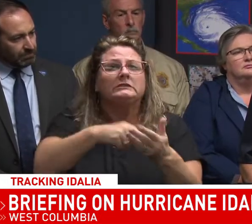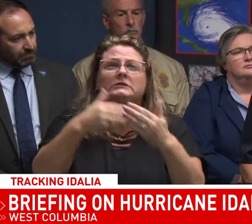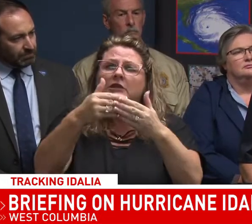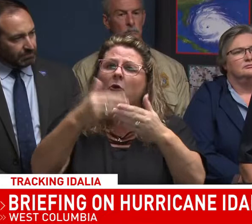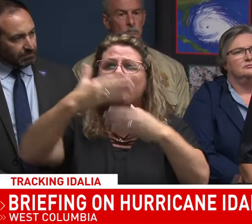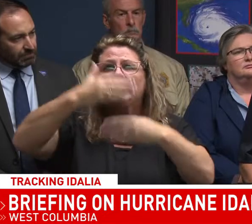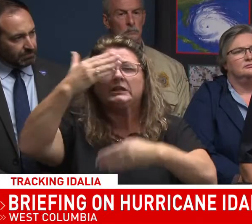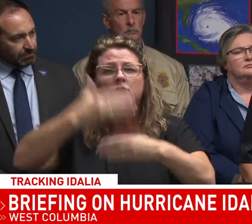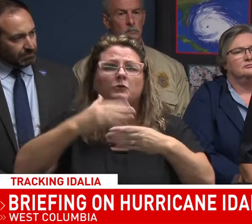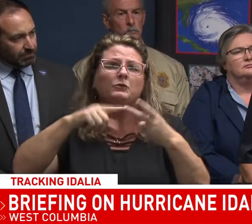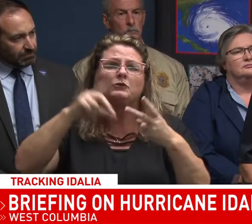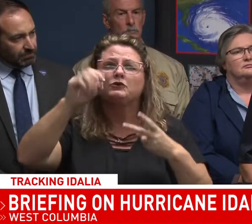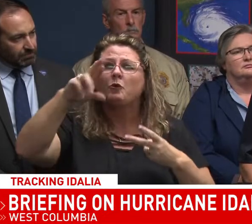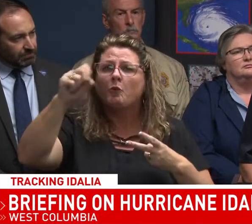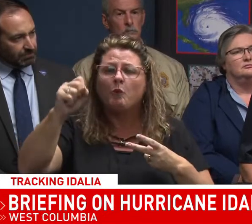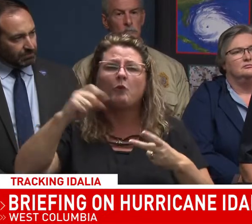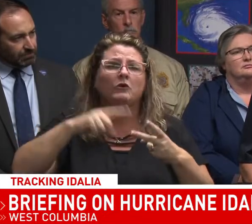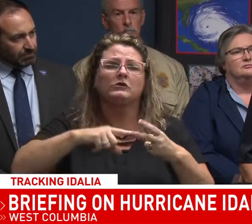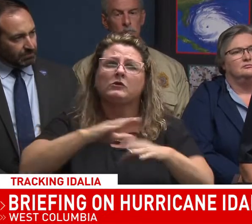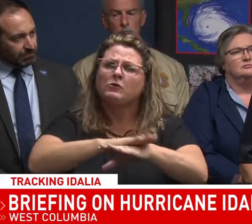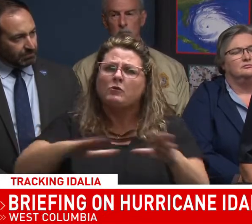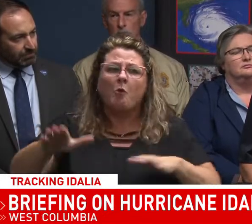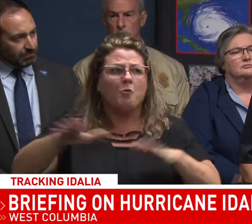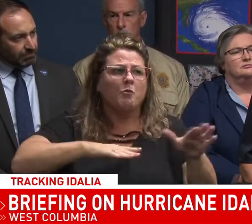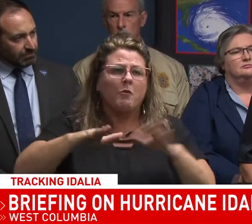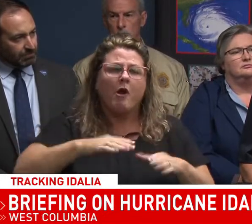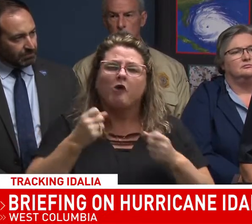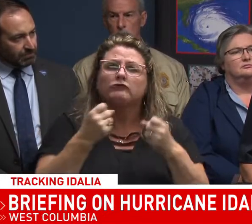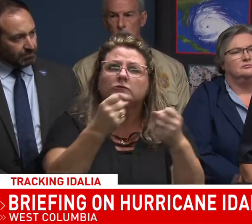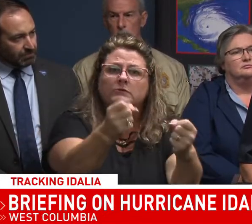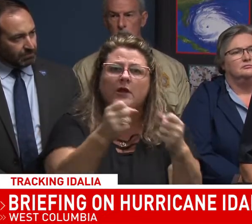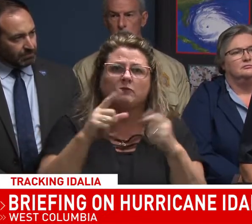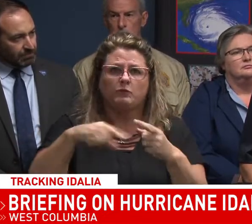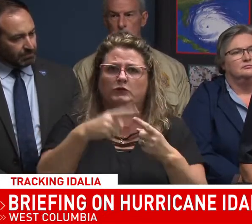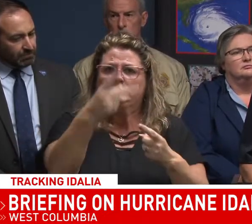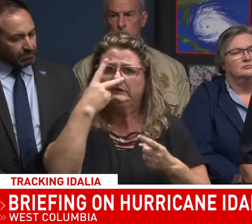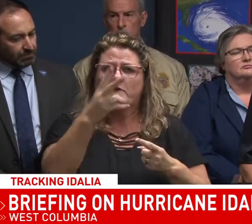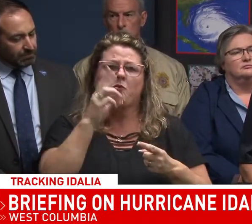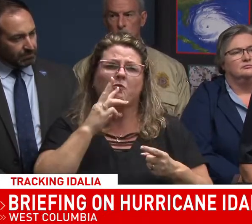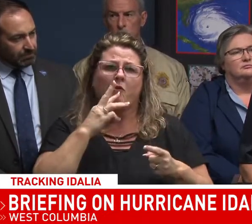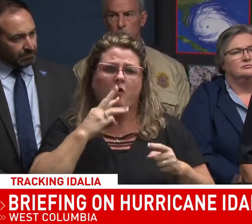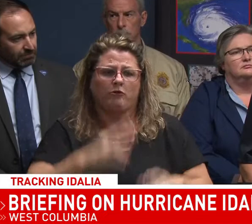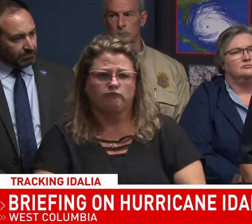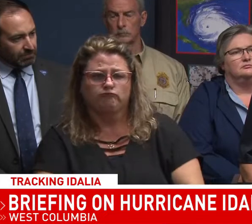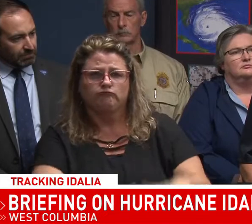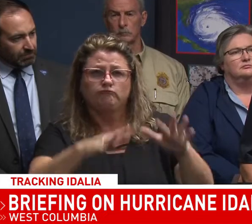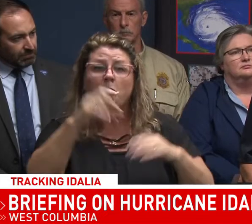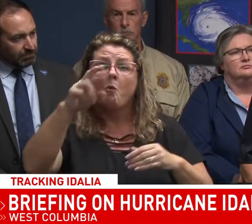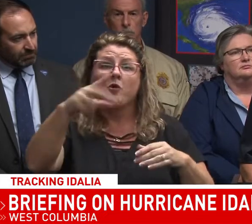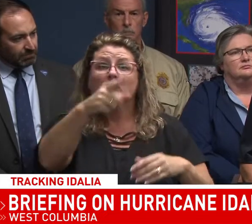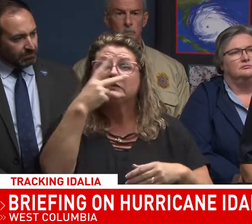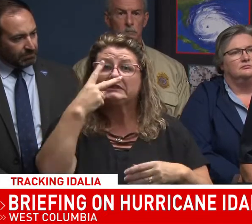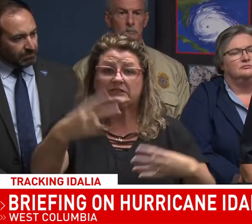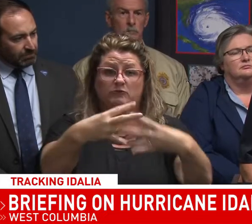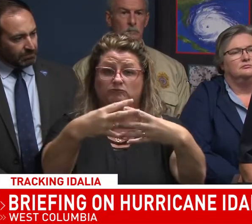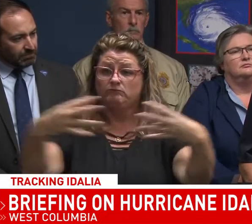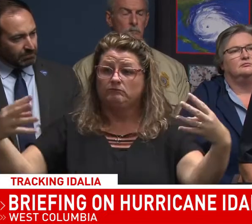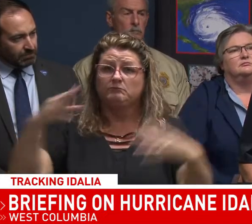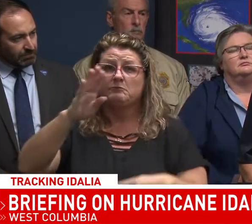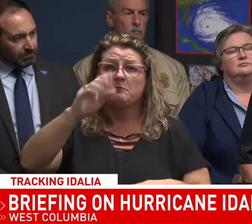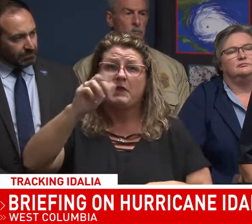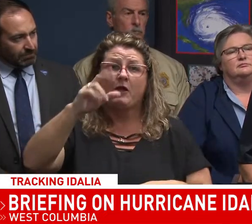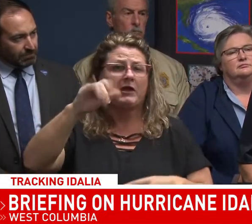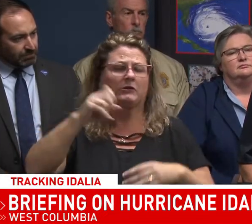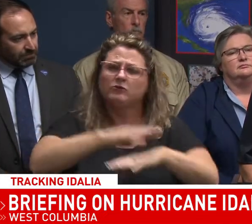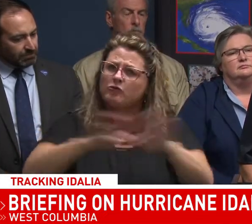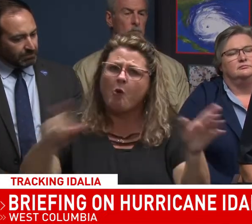doors. And then do not walk or drive through moving water, and never drive around or move barricades blocking a street.